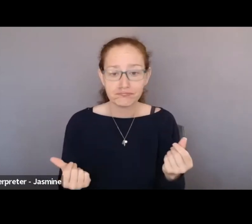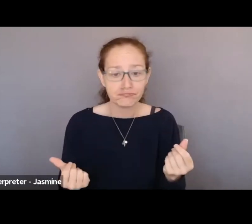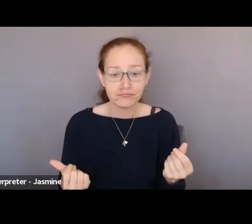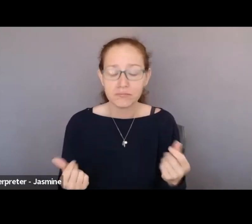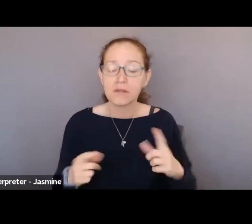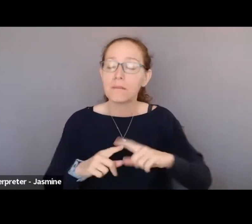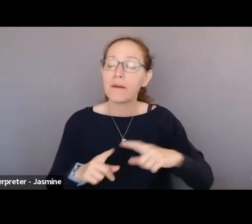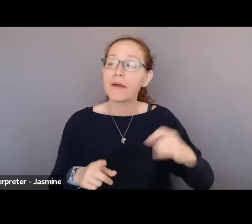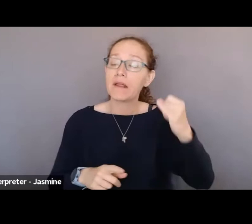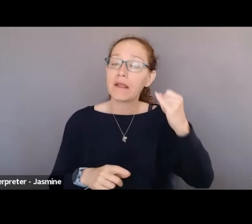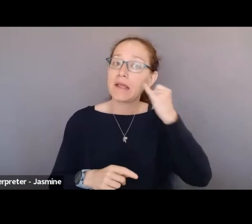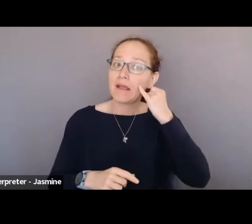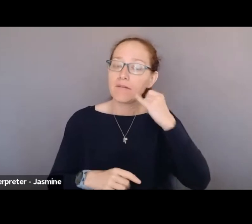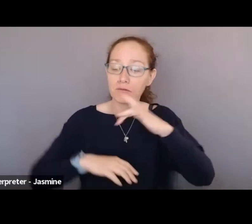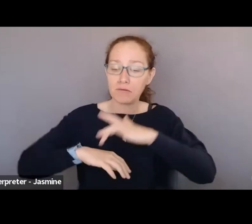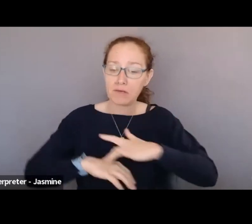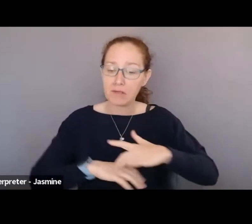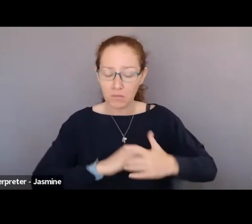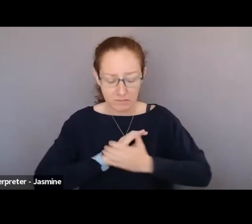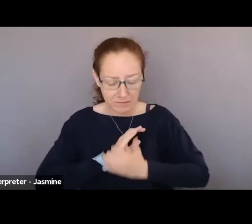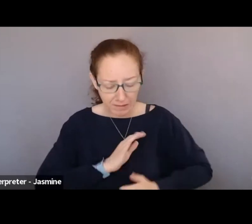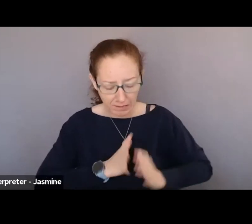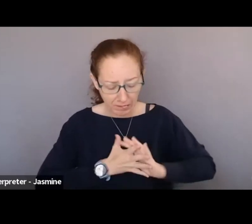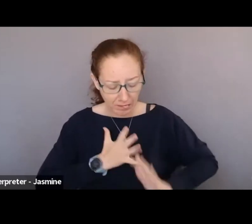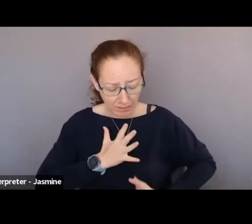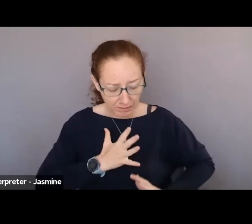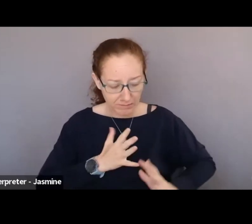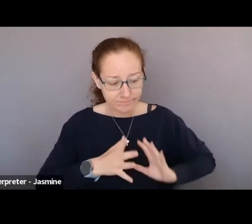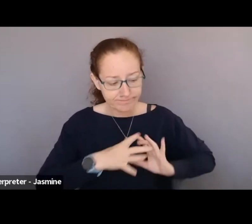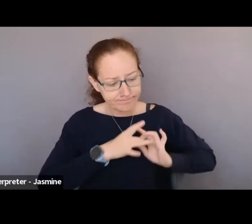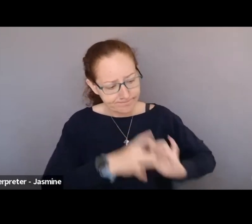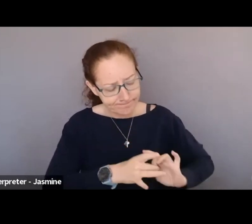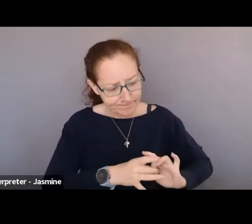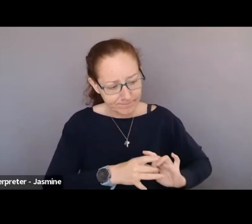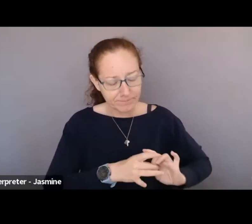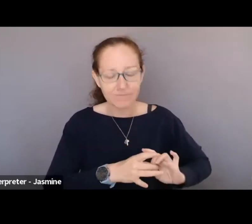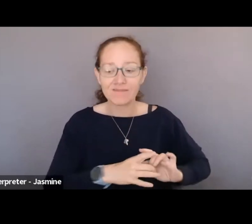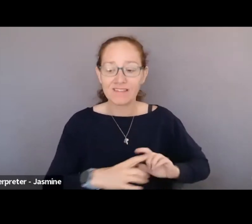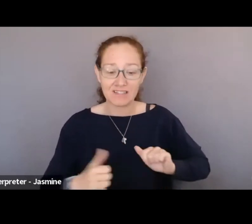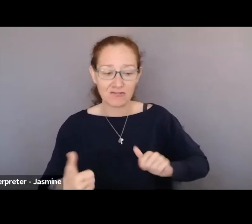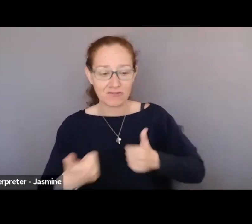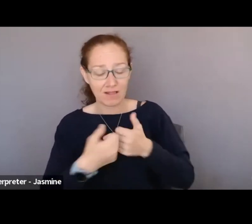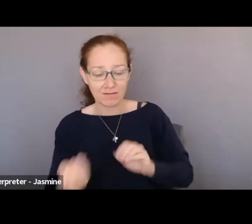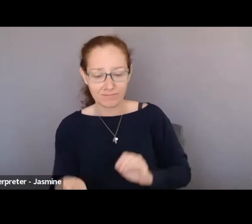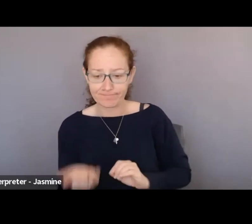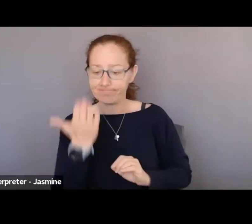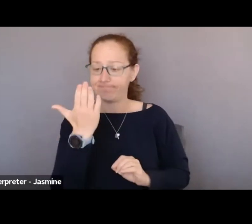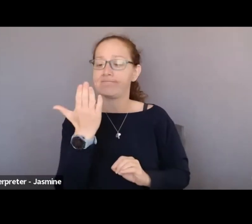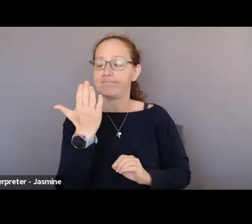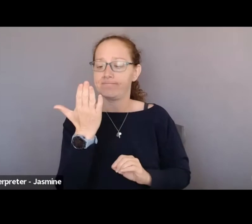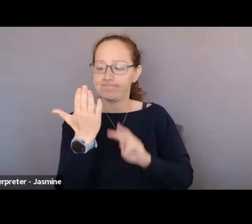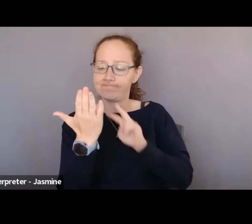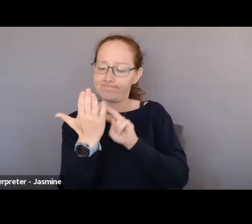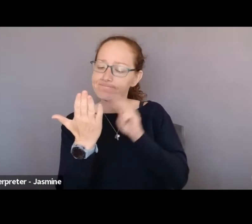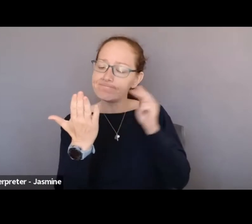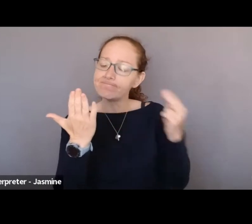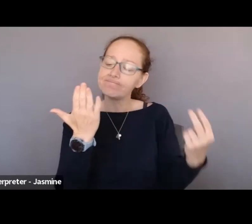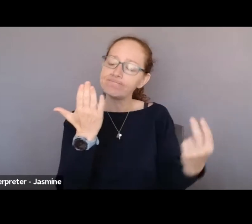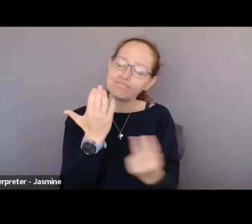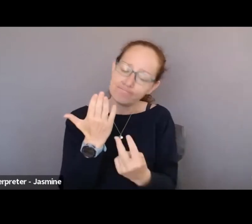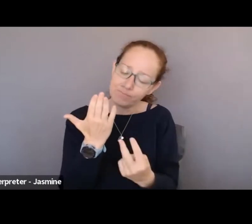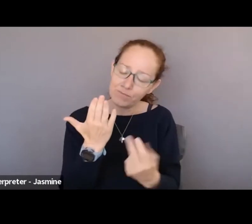with a different eye, a new perspective, and we often can uncover additional possibilities, solutions, and actions.